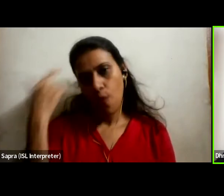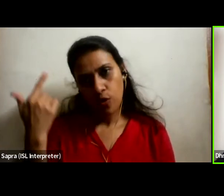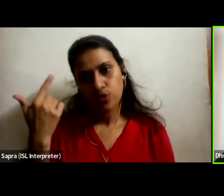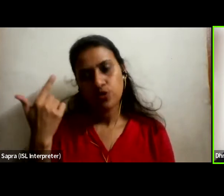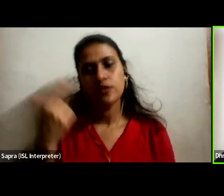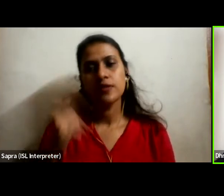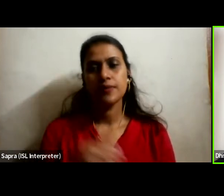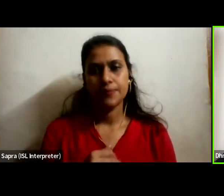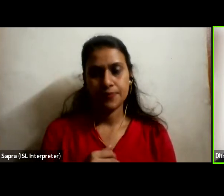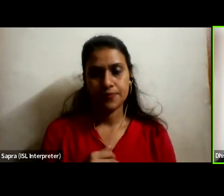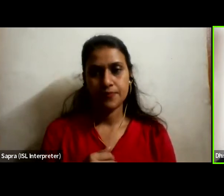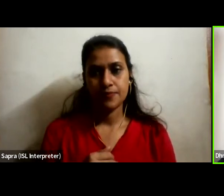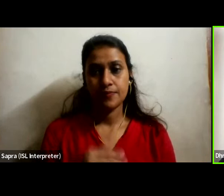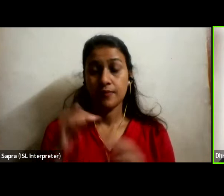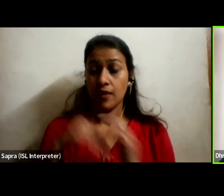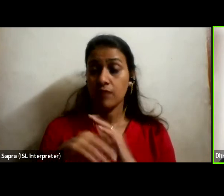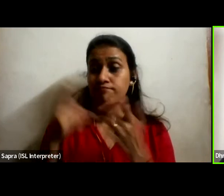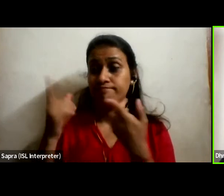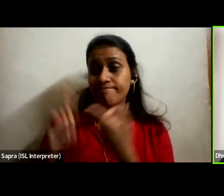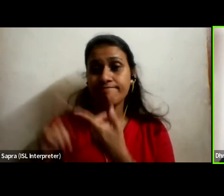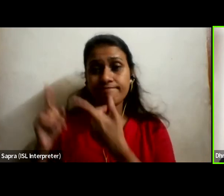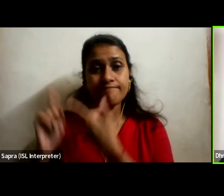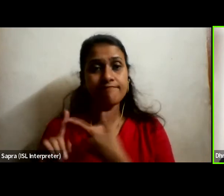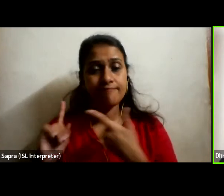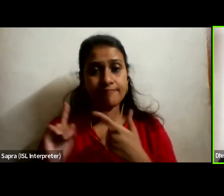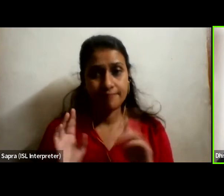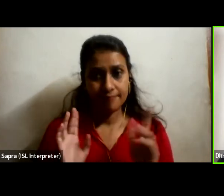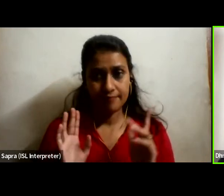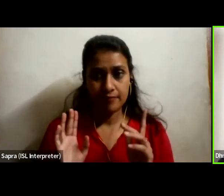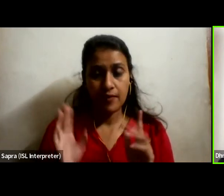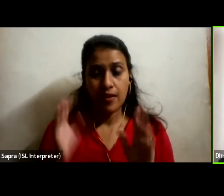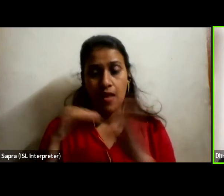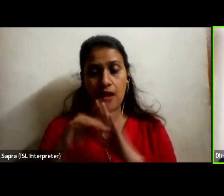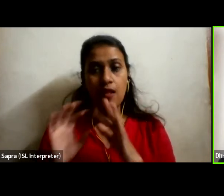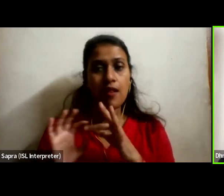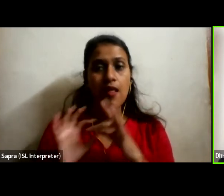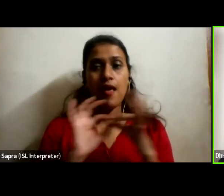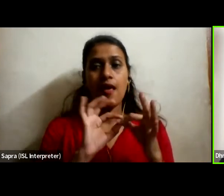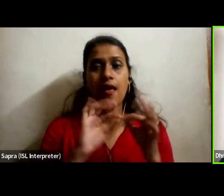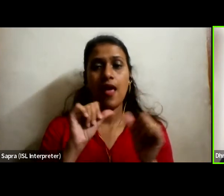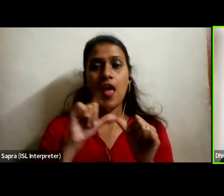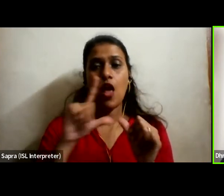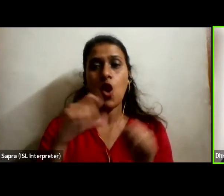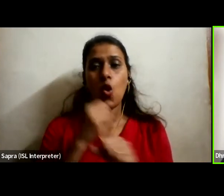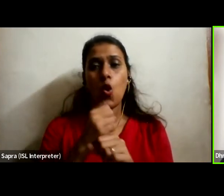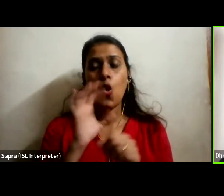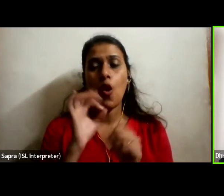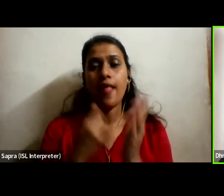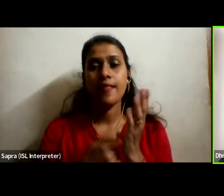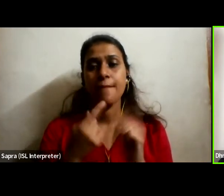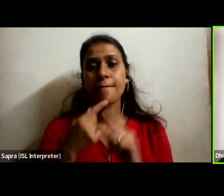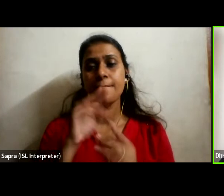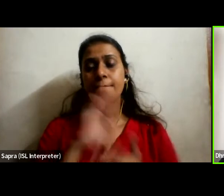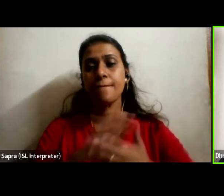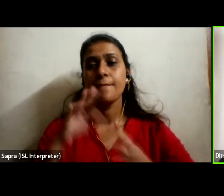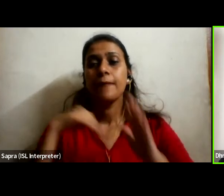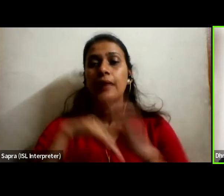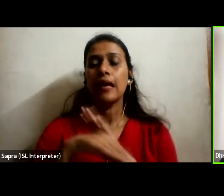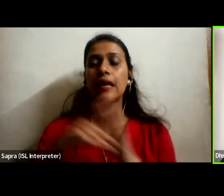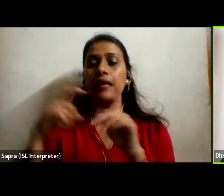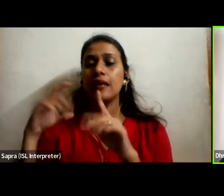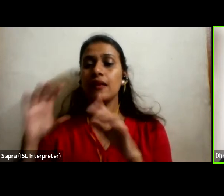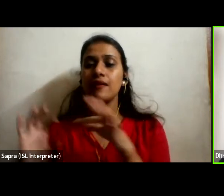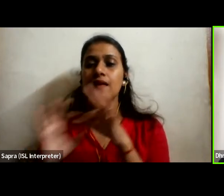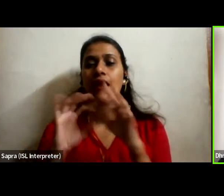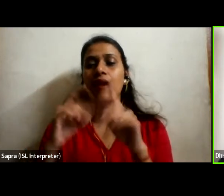of consonance between algorithmic regulatory framework coming in through data protection